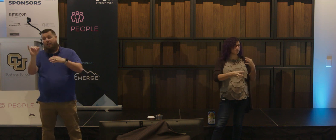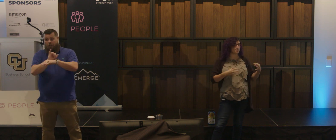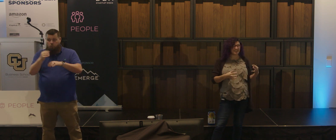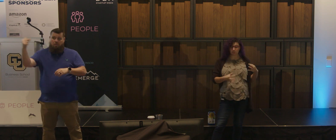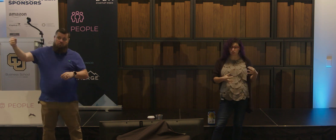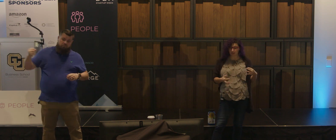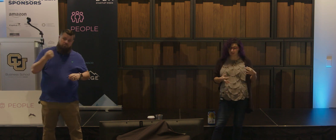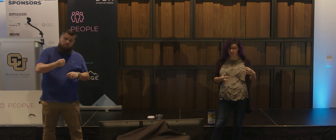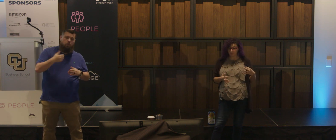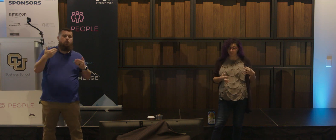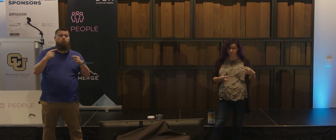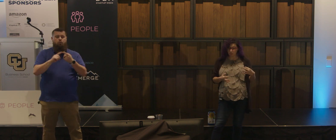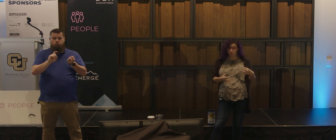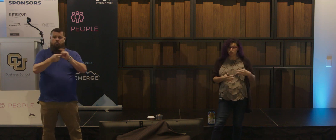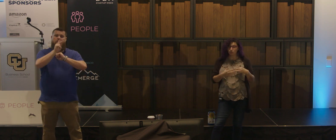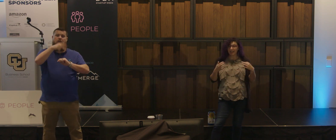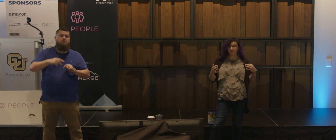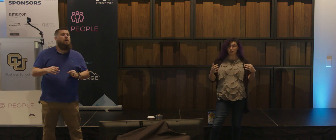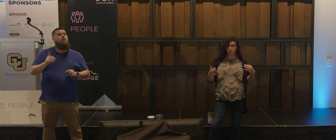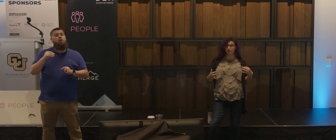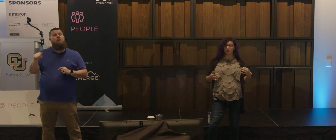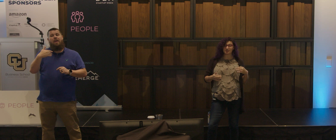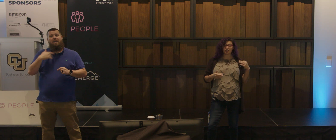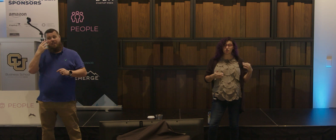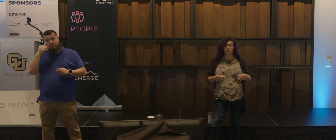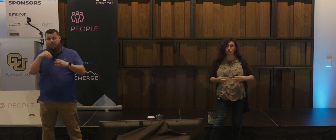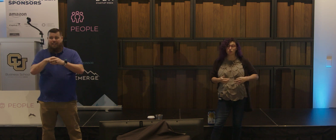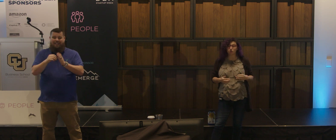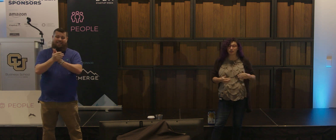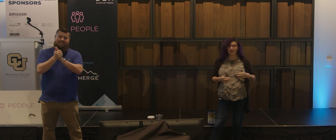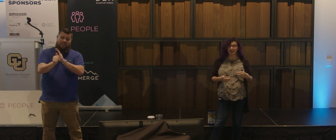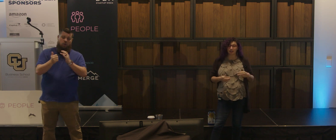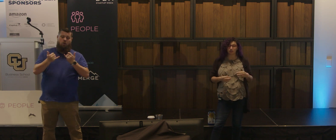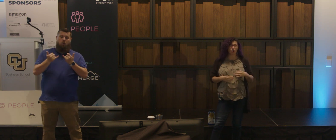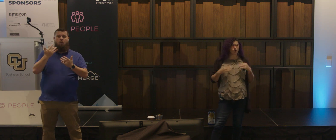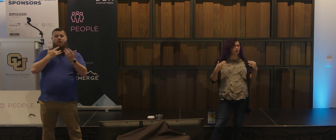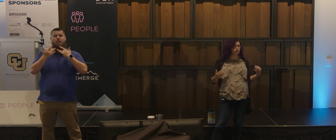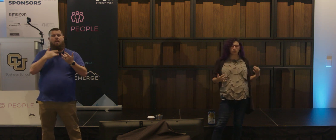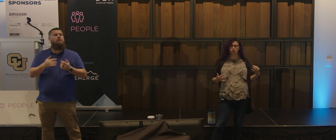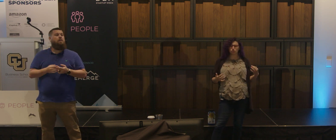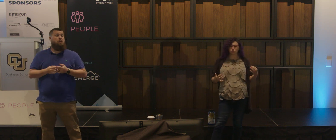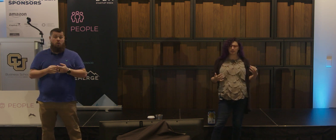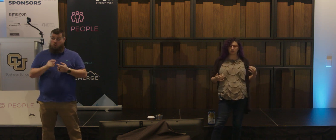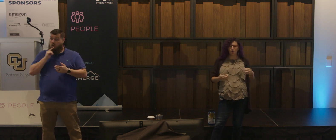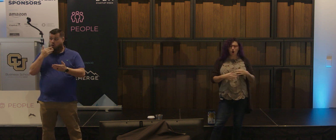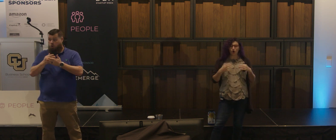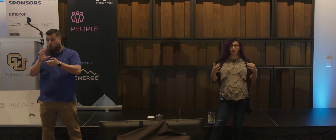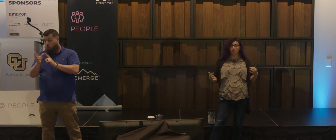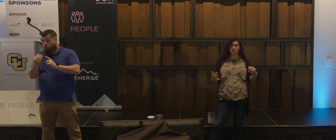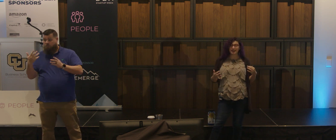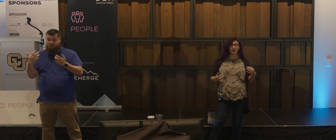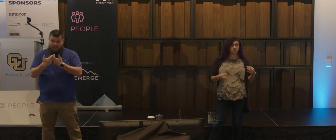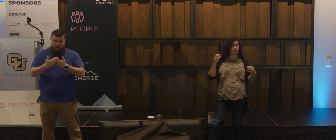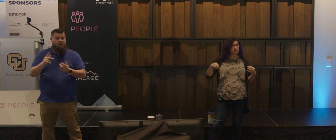and bringing somebody in to shake things up? Do they have experience in a skill that is currently lacking? Are they a really good culture fit? Are